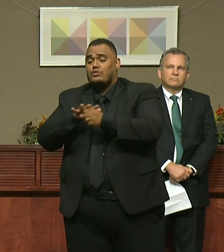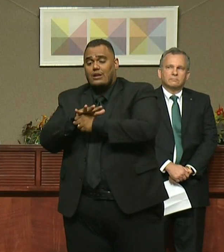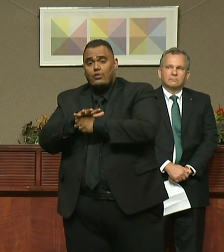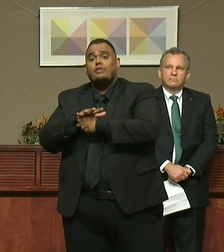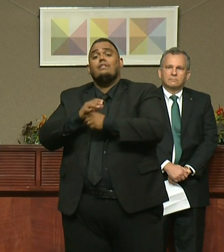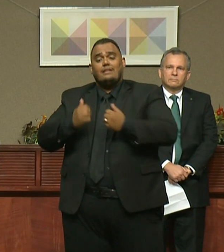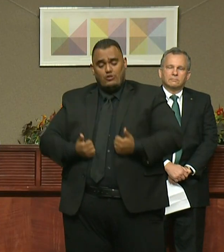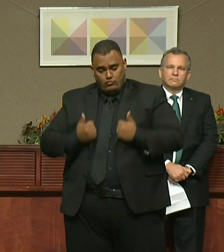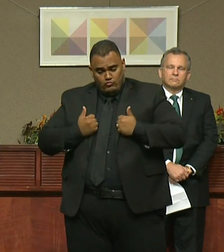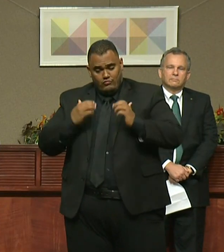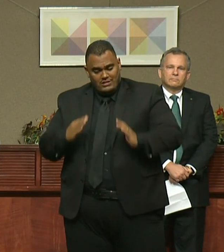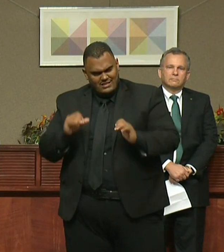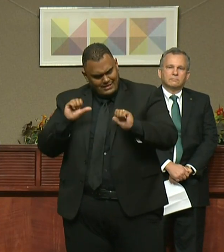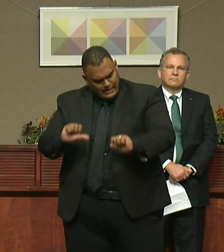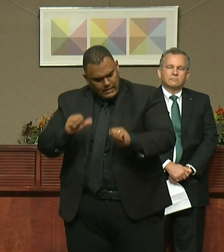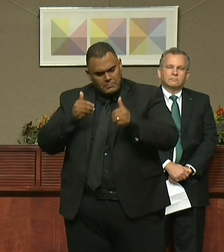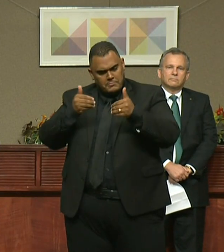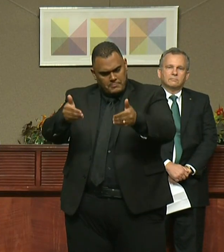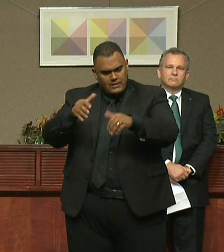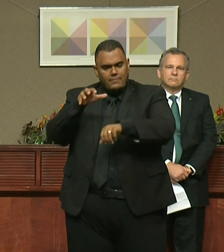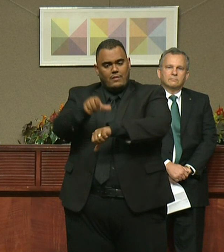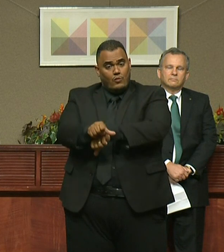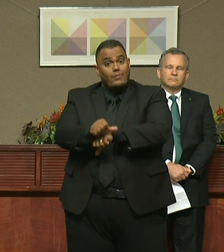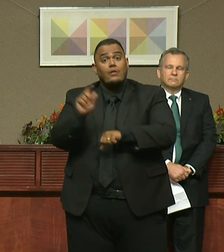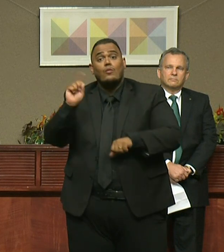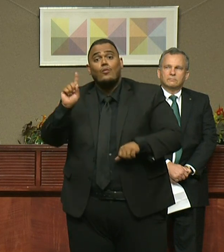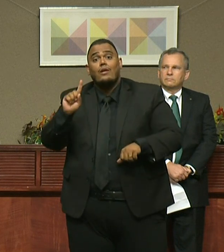appointment, you can go to